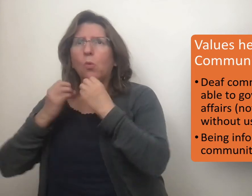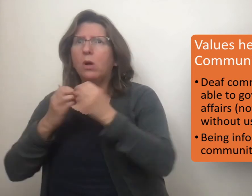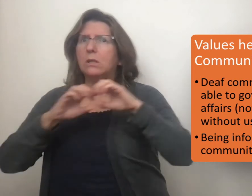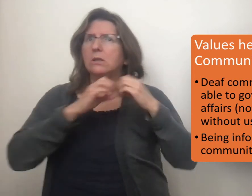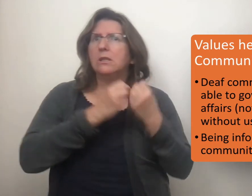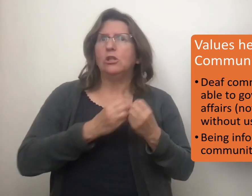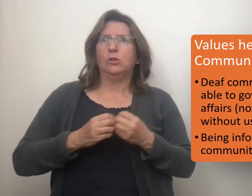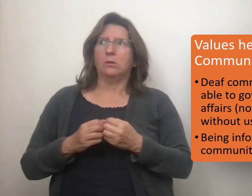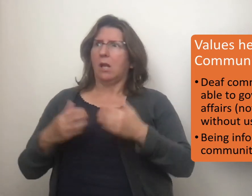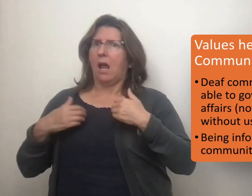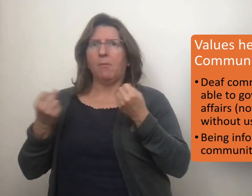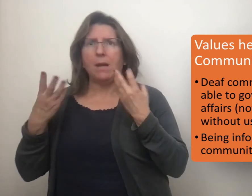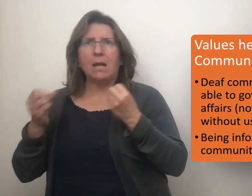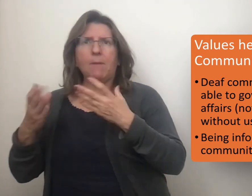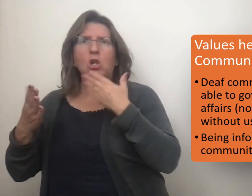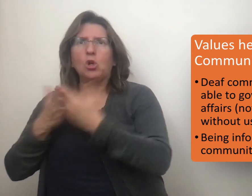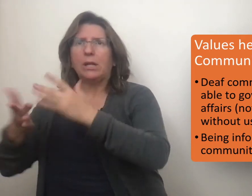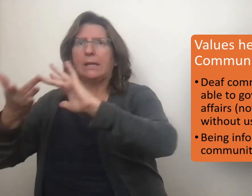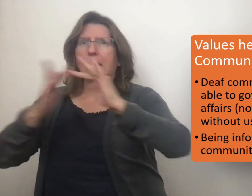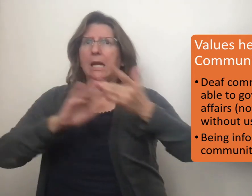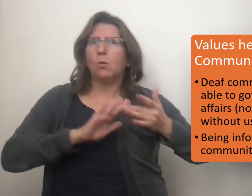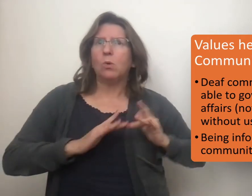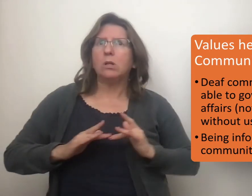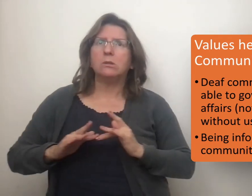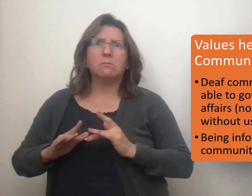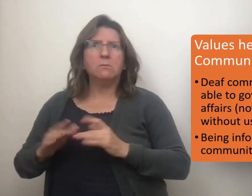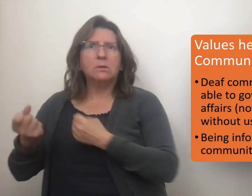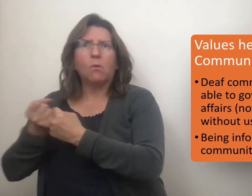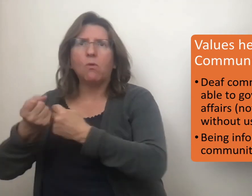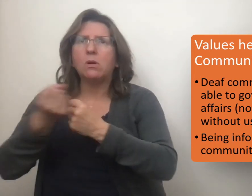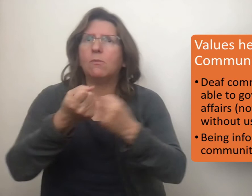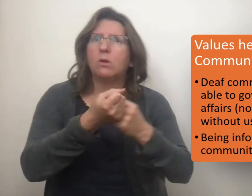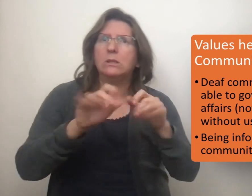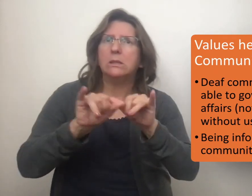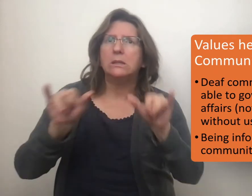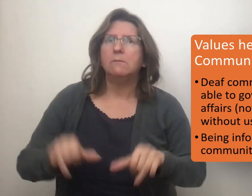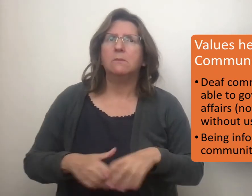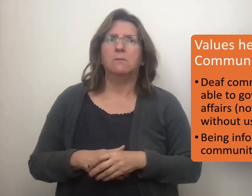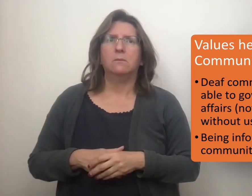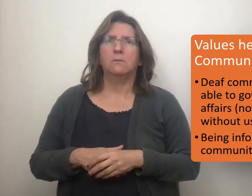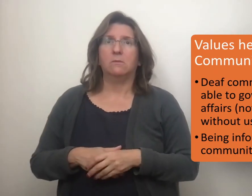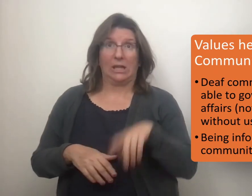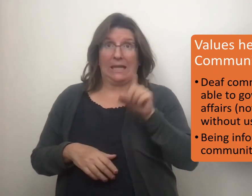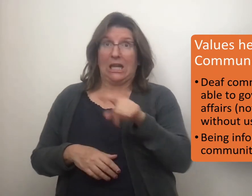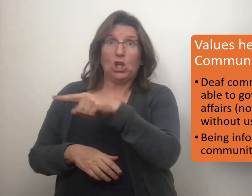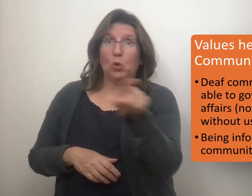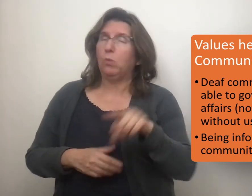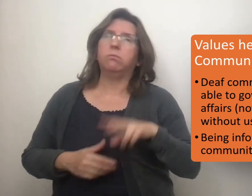their own organizations with agency over their own lives. That agency is important to them.